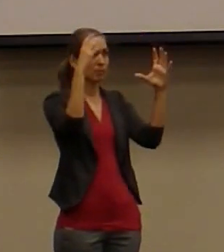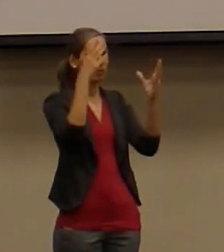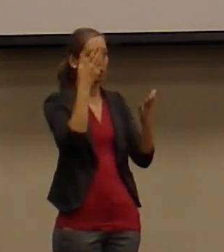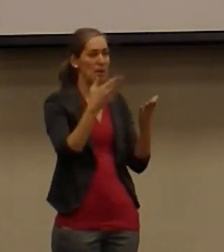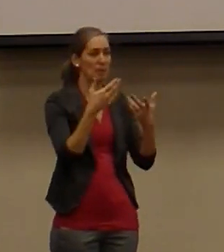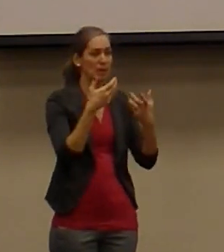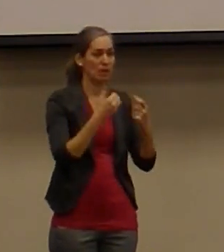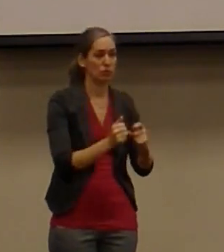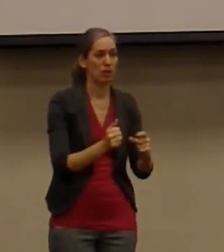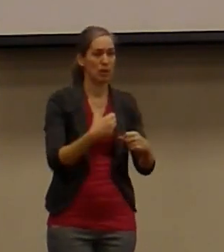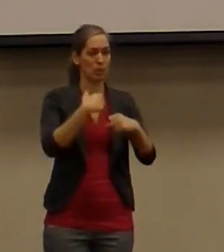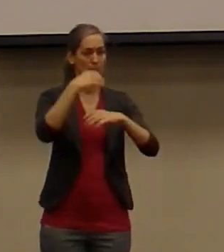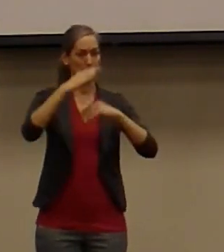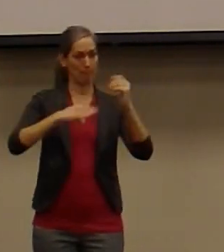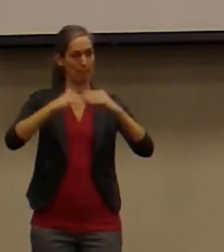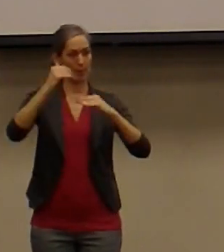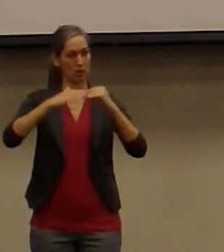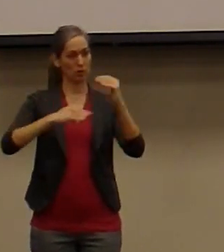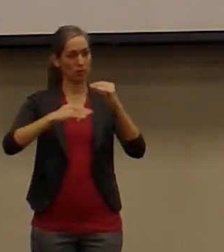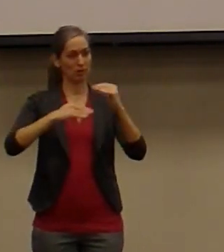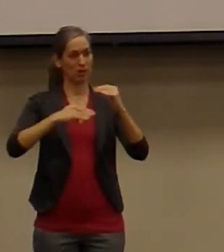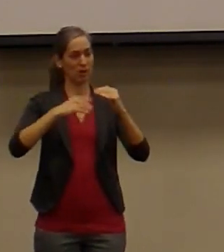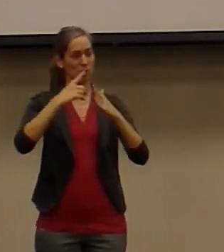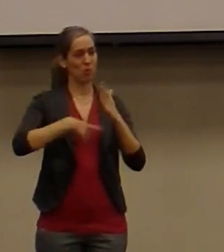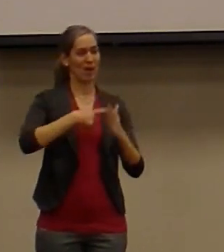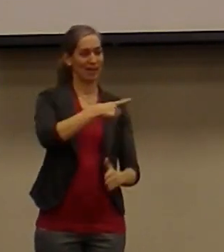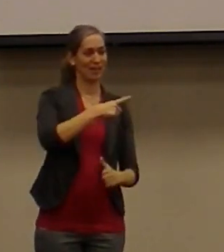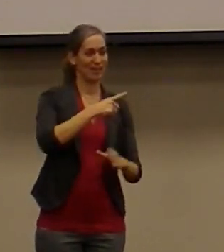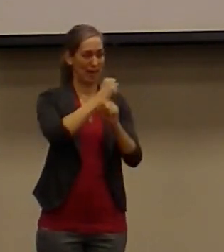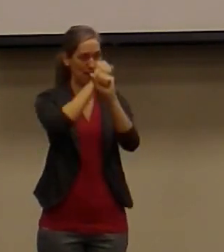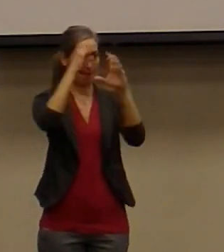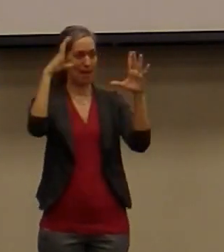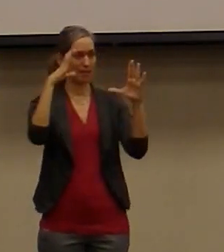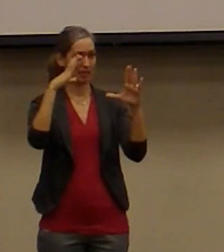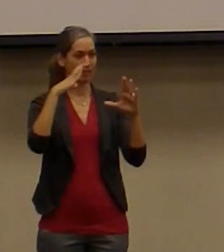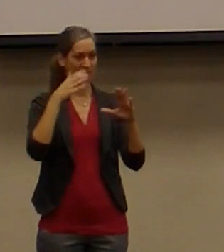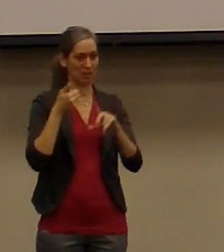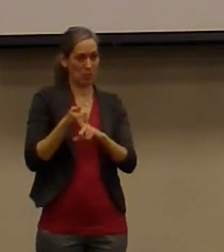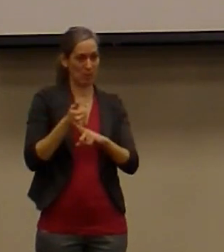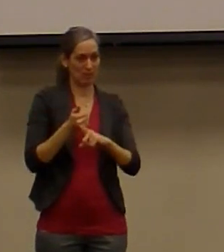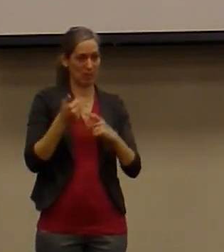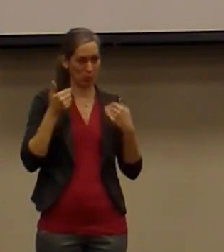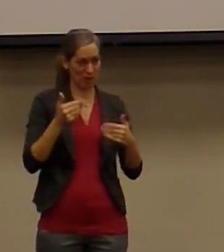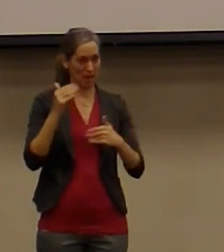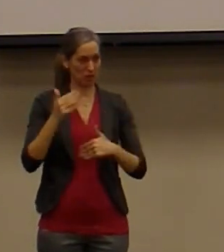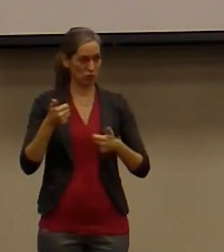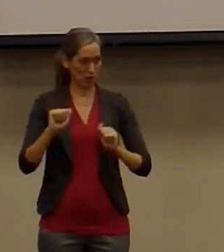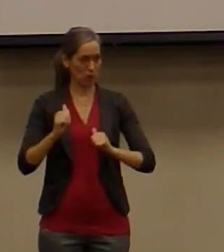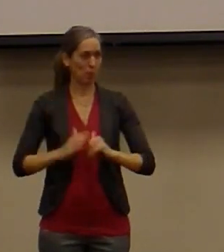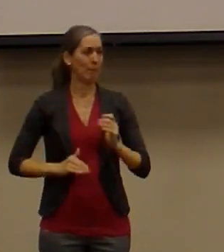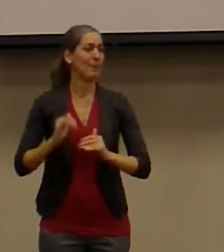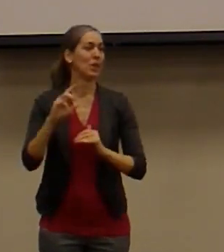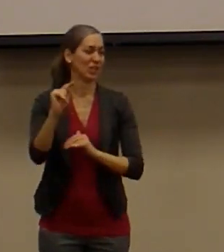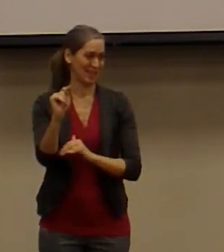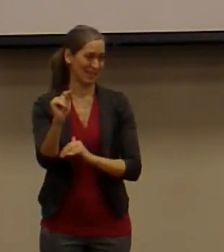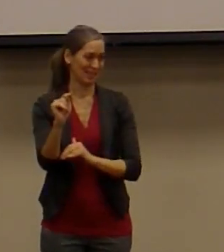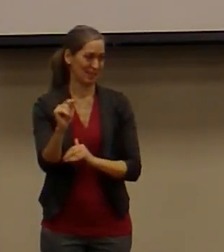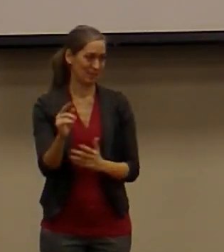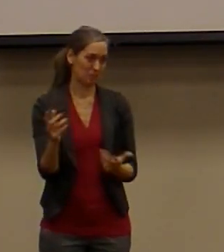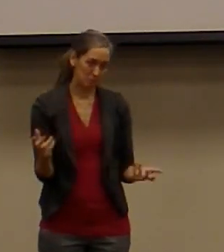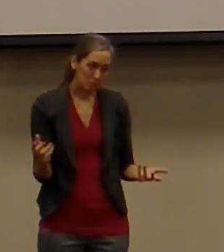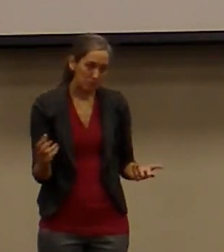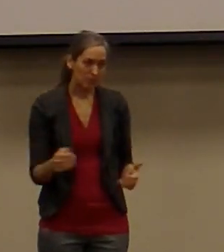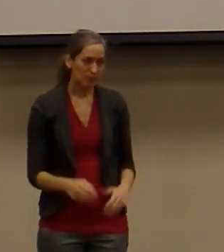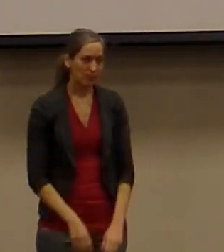image of what he had dreamed about. I suppose any of those are possible, and there's probably other possibilities as well. That doesn't seem to